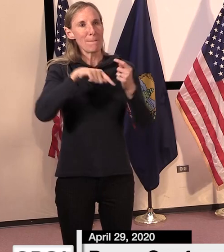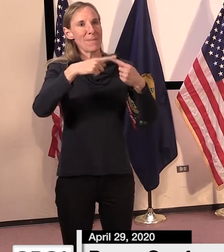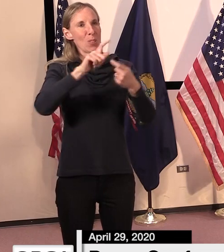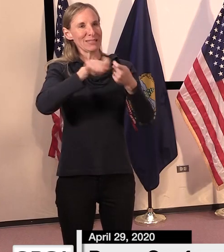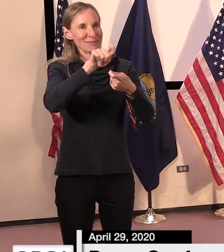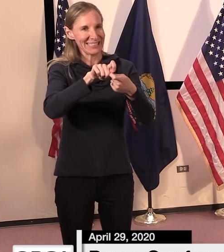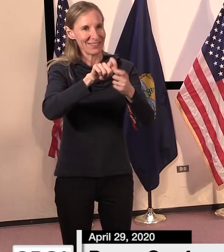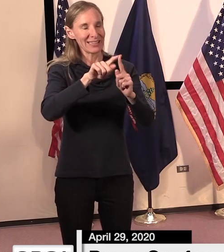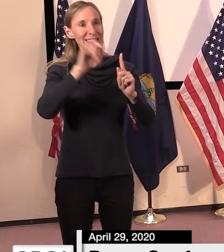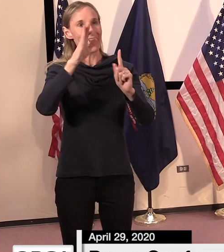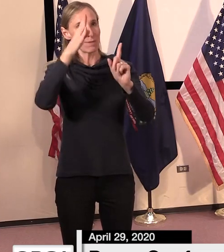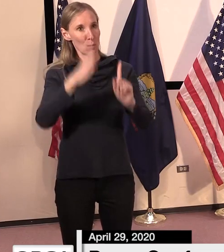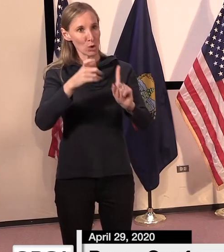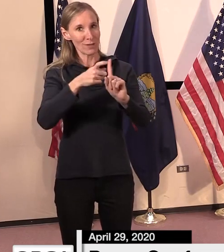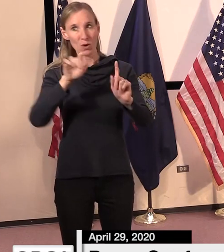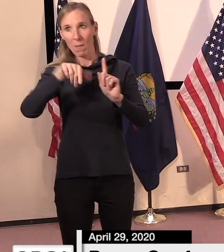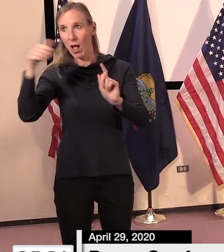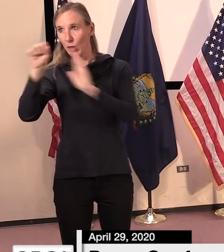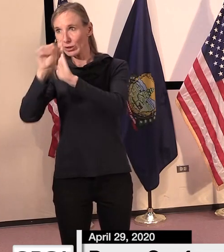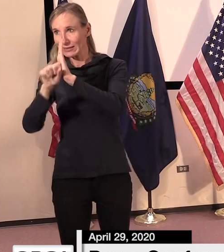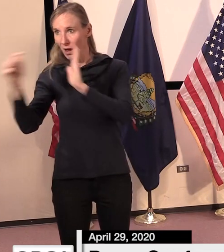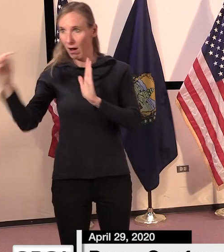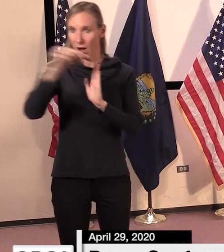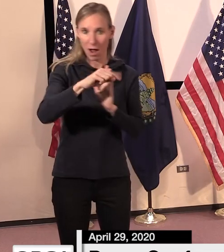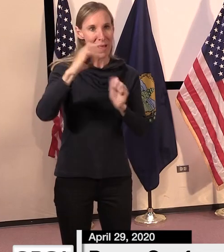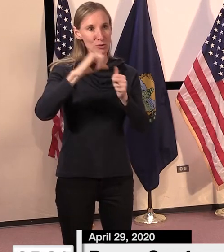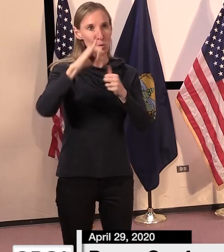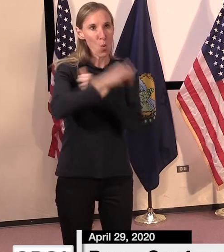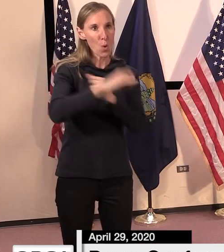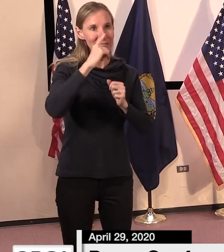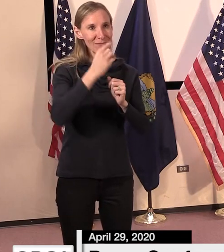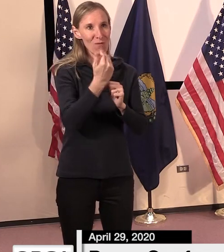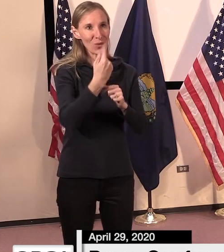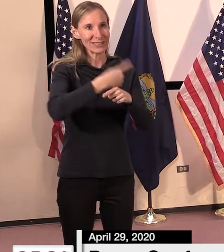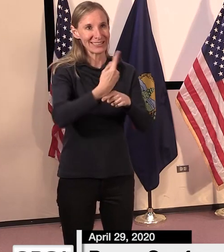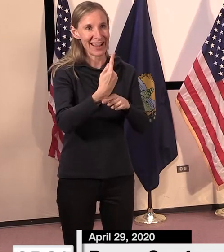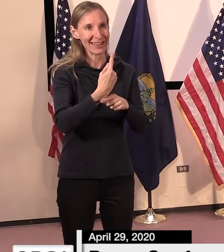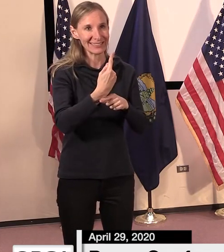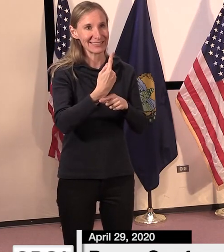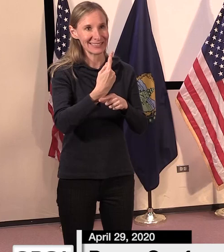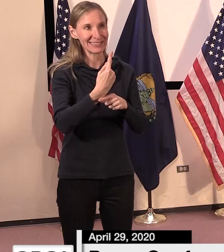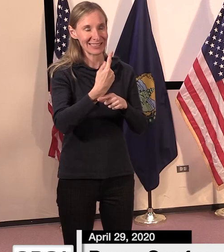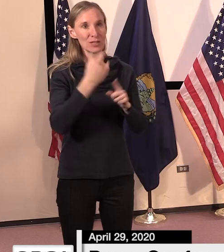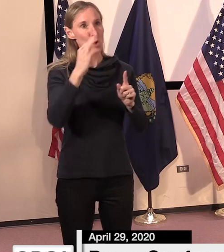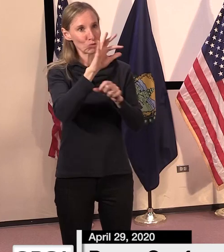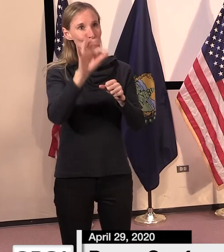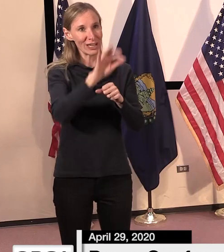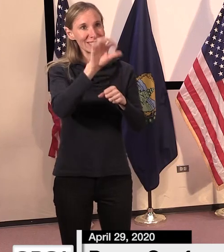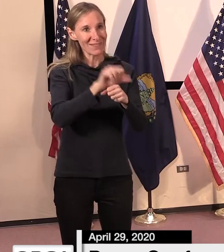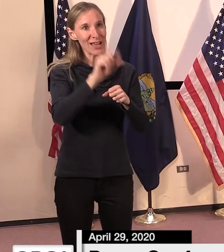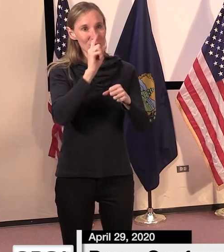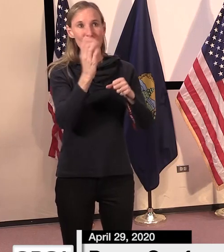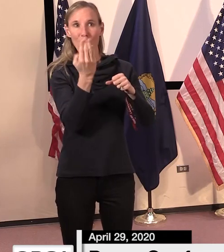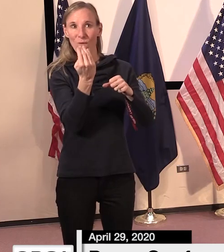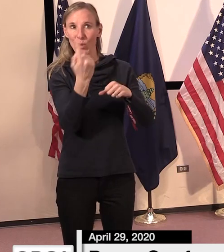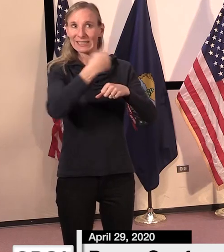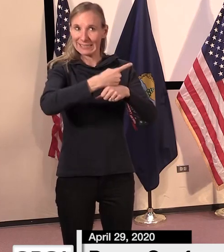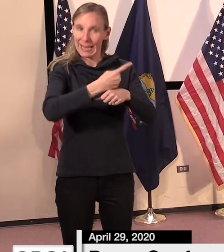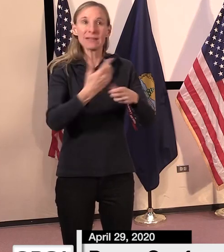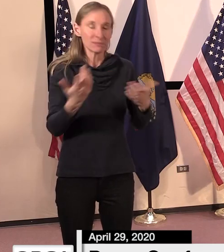into the state, if they're coming from out of state, would have to quarantine for 14 days. So if they had a reservation for 14